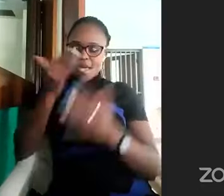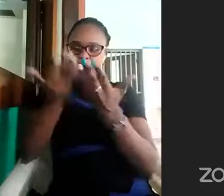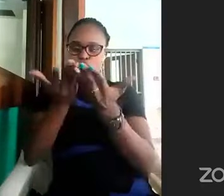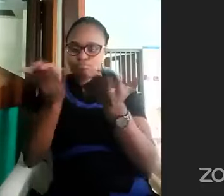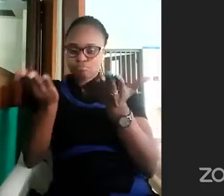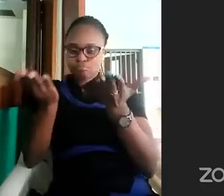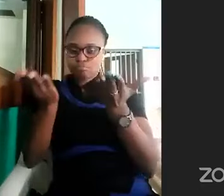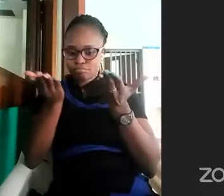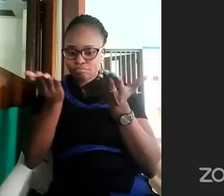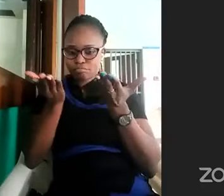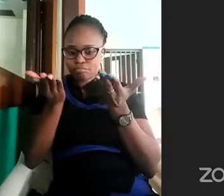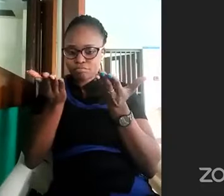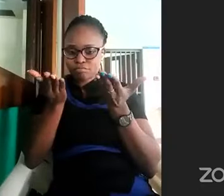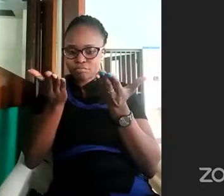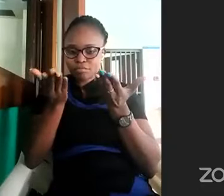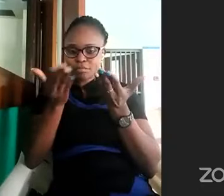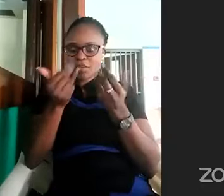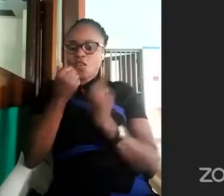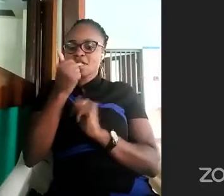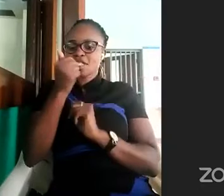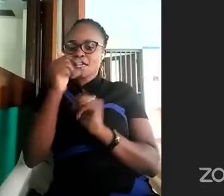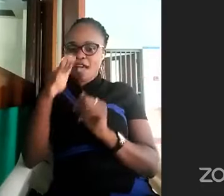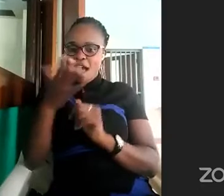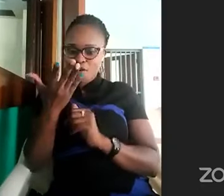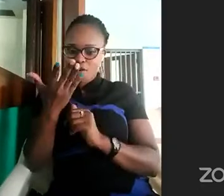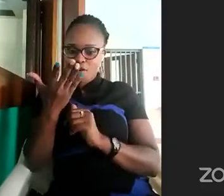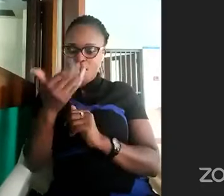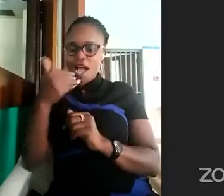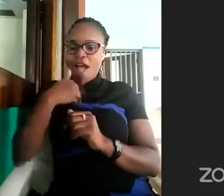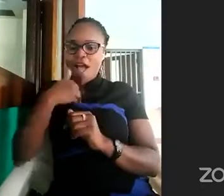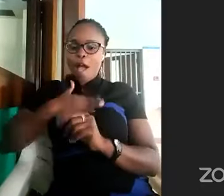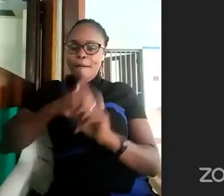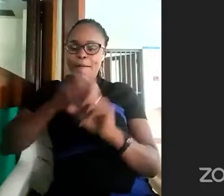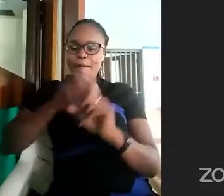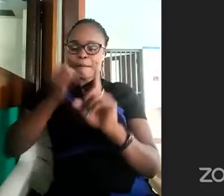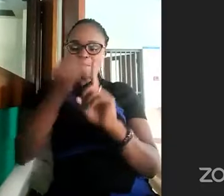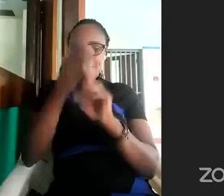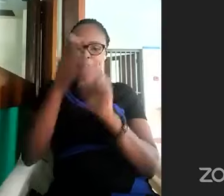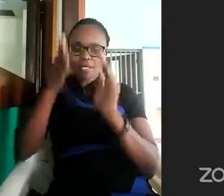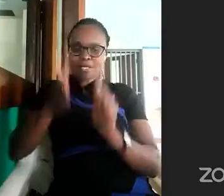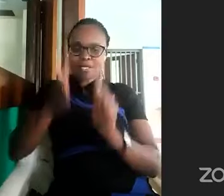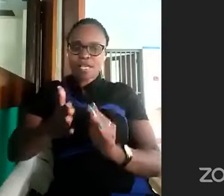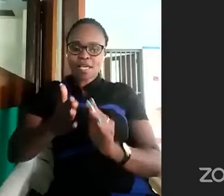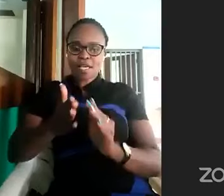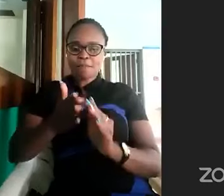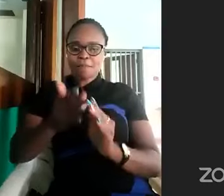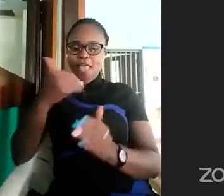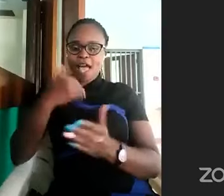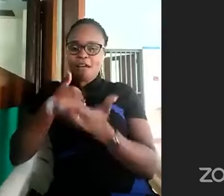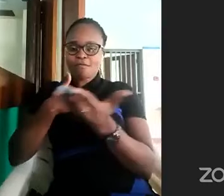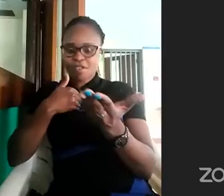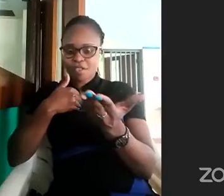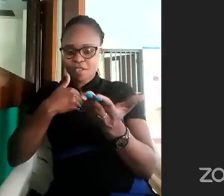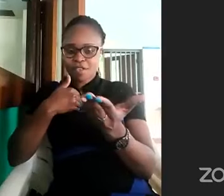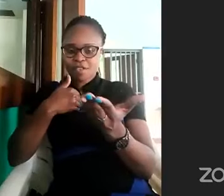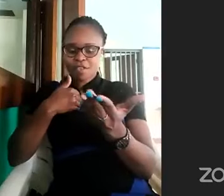also proudly say that I have one of my mentors among the Mama Siris whom we have in the house. And we'll talk about the toll-free numbers. I